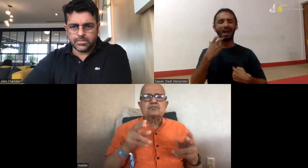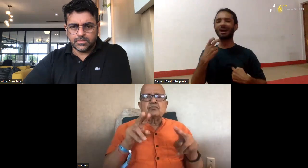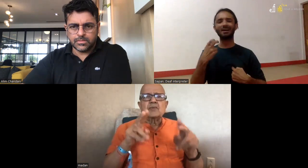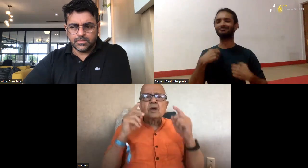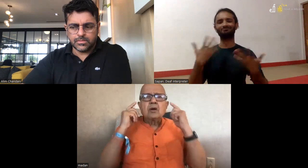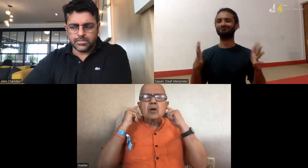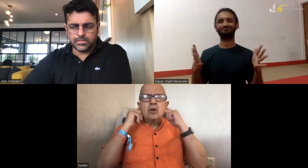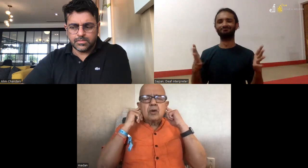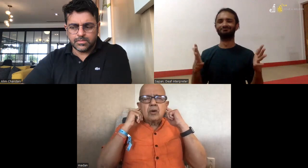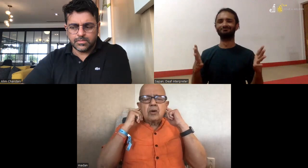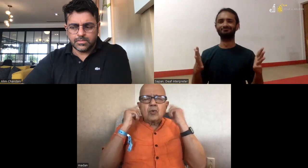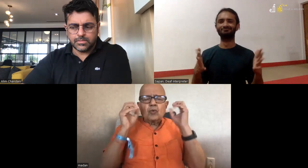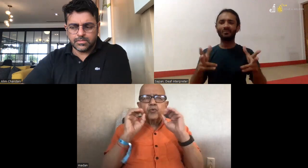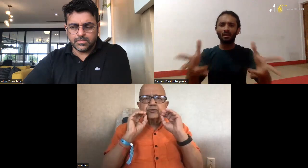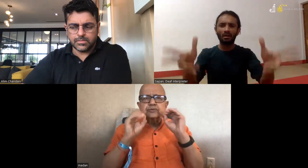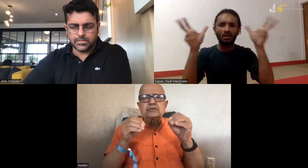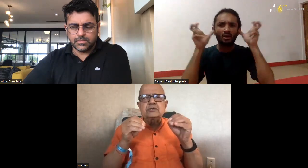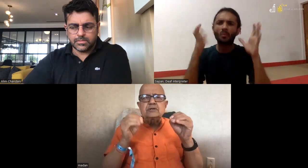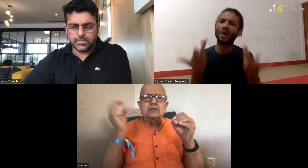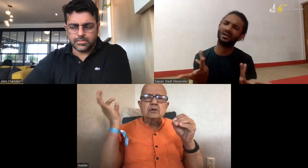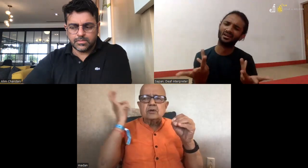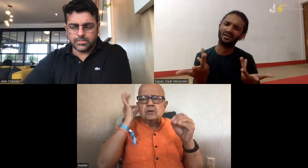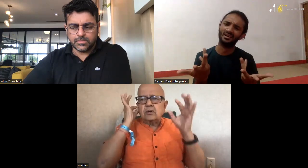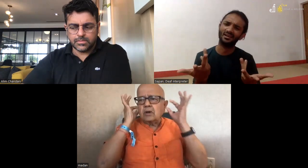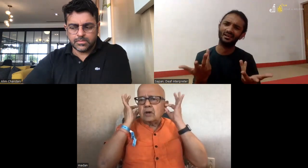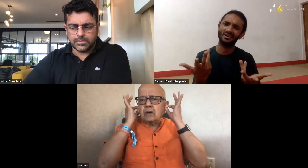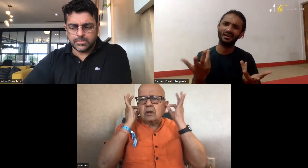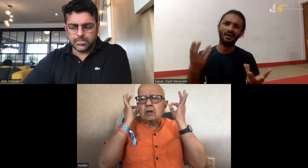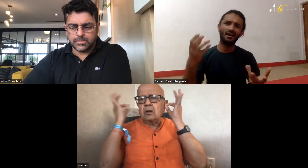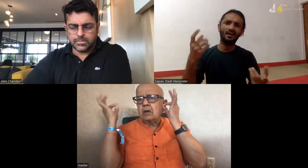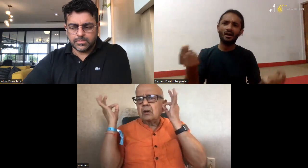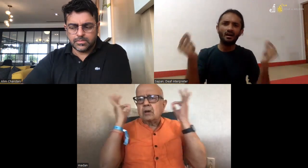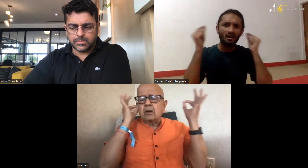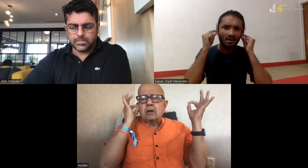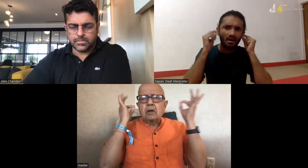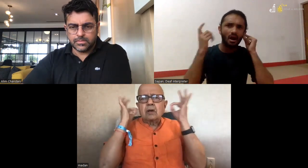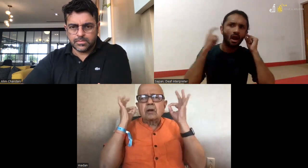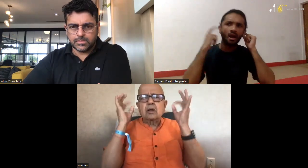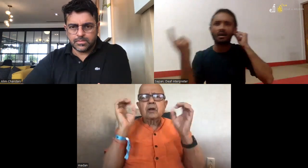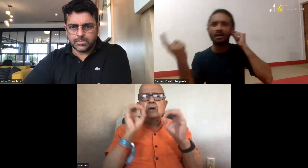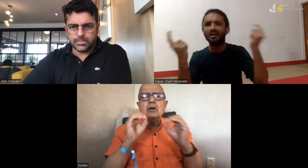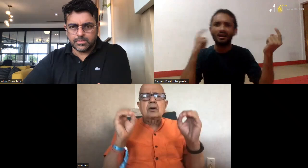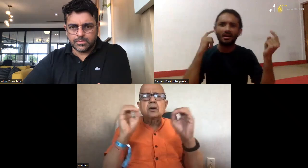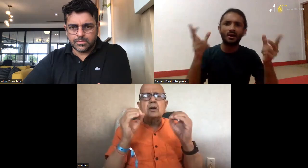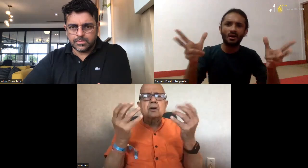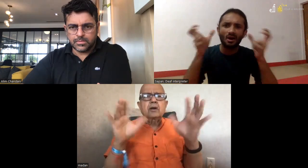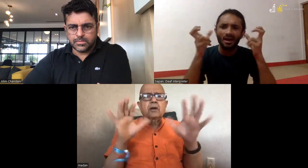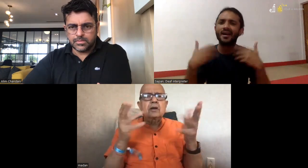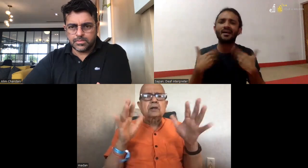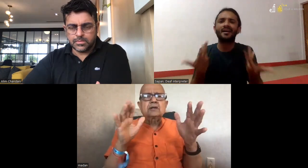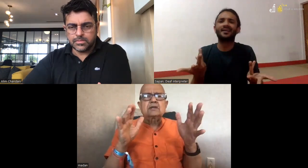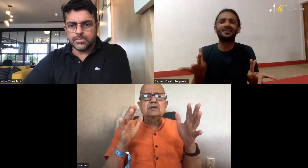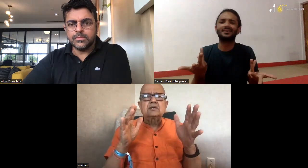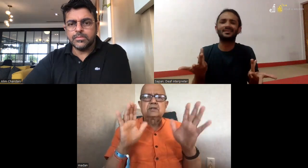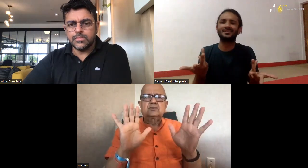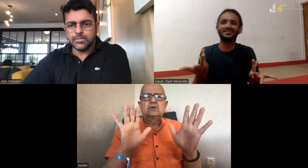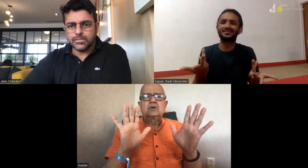and someone who's supporting oralism, etc., is okay. We do respect that fact.